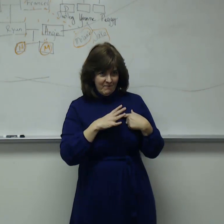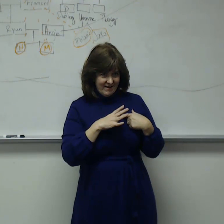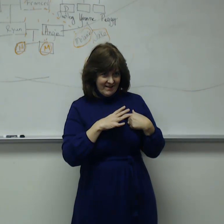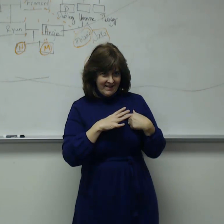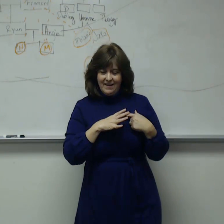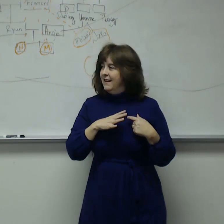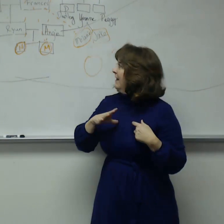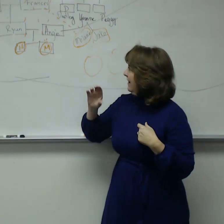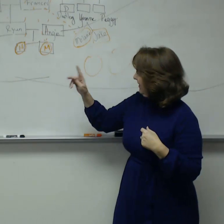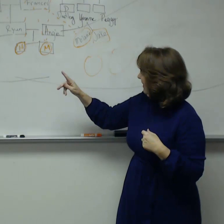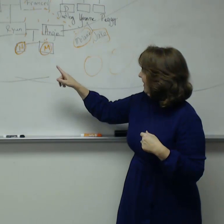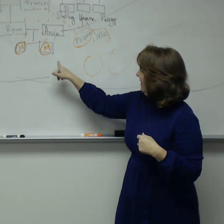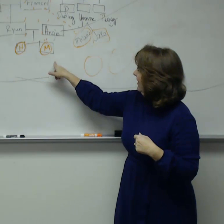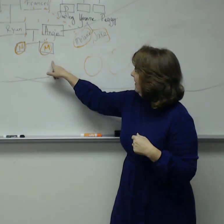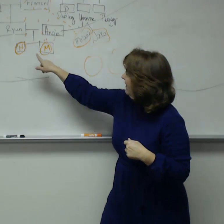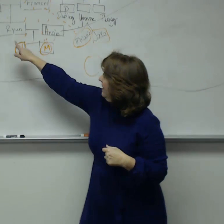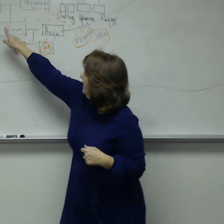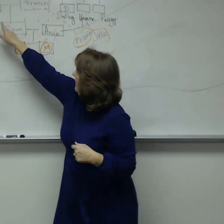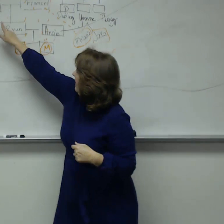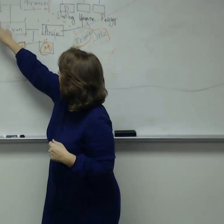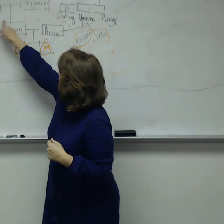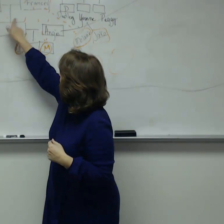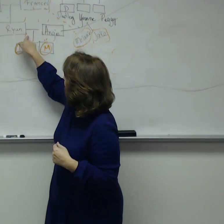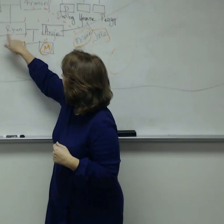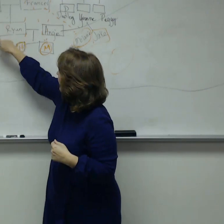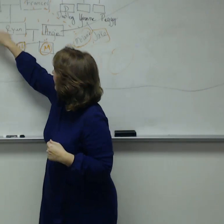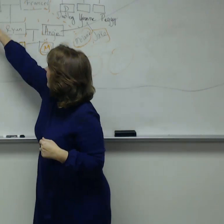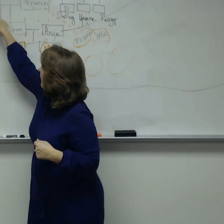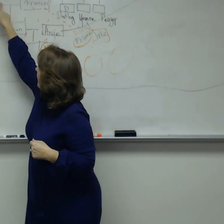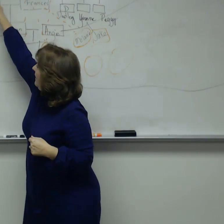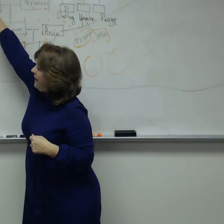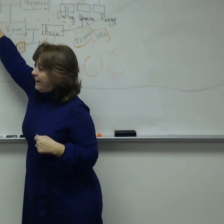The woman. And man.